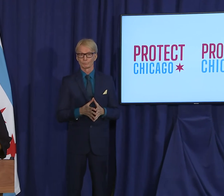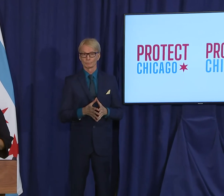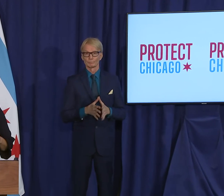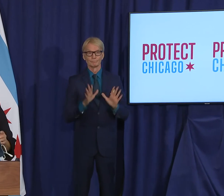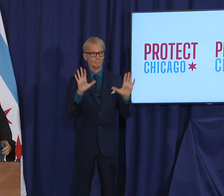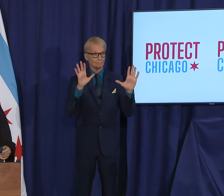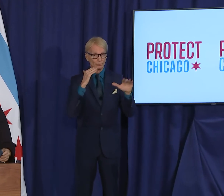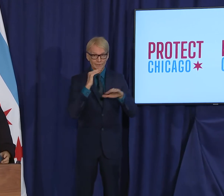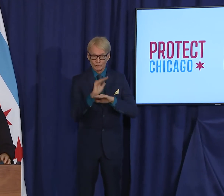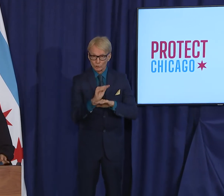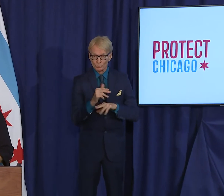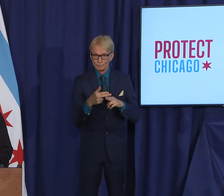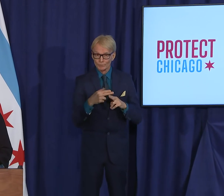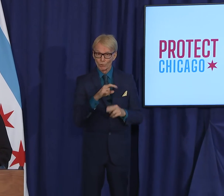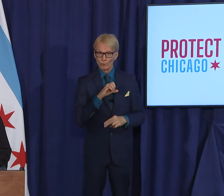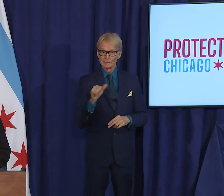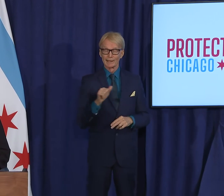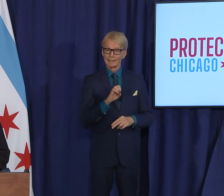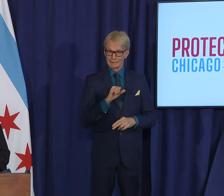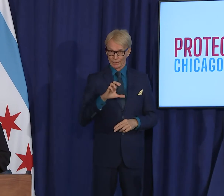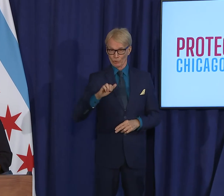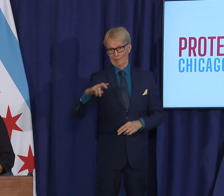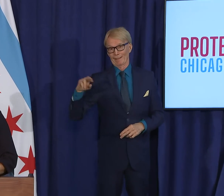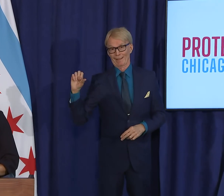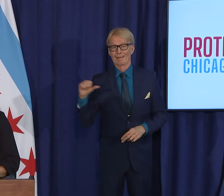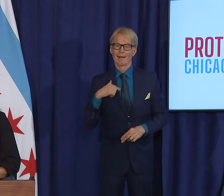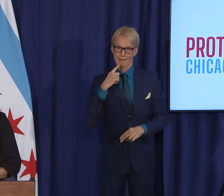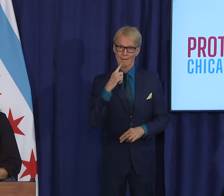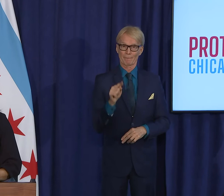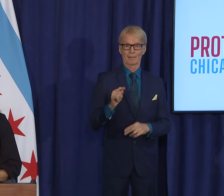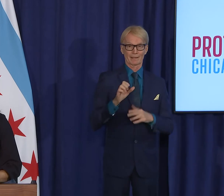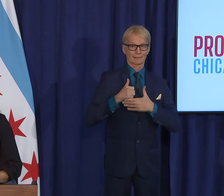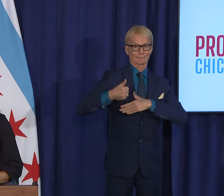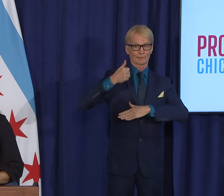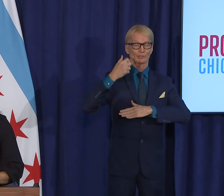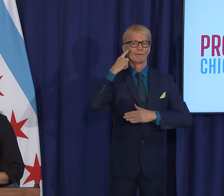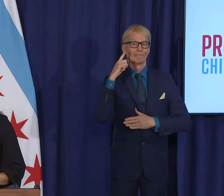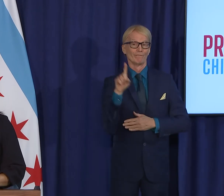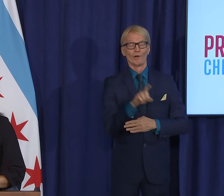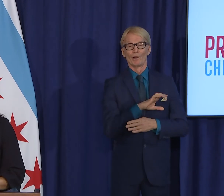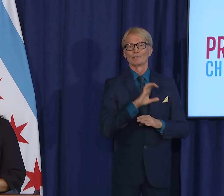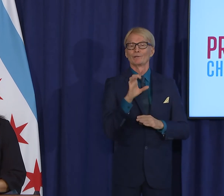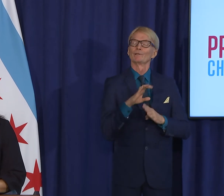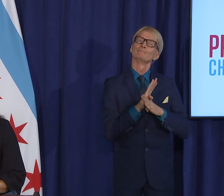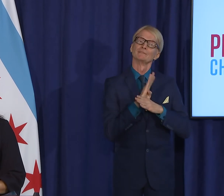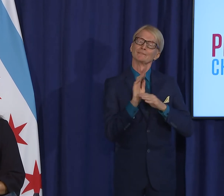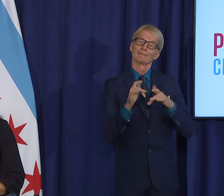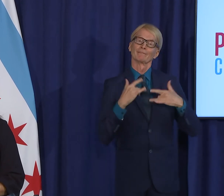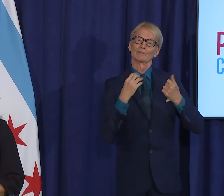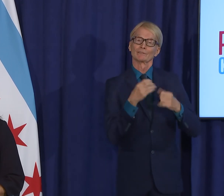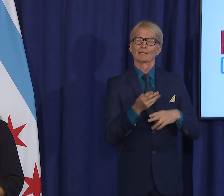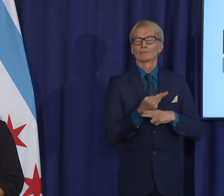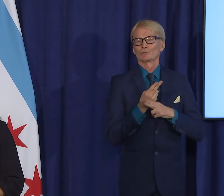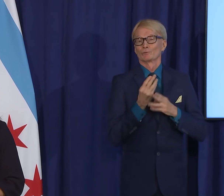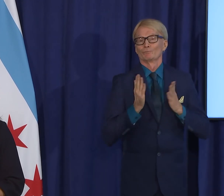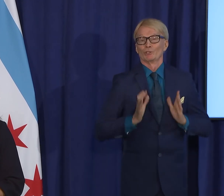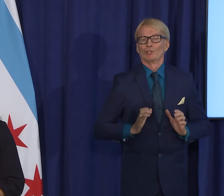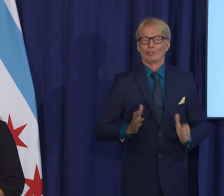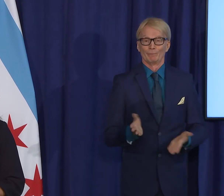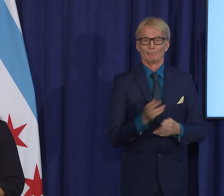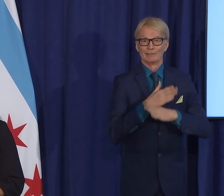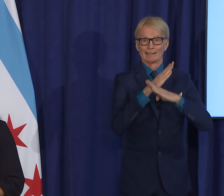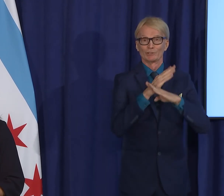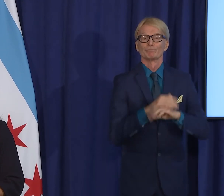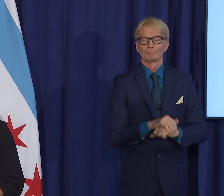Good afternoon. My name is Rosa Escareño. I'm the Commissioner for the Department of Business Affairs and Consumer Protection. And just 3 weeks ago, Dr. Arwady and